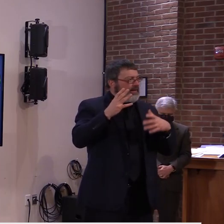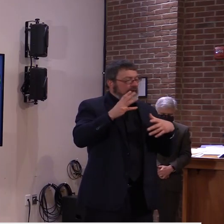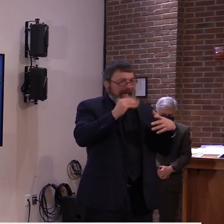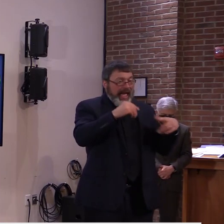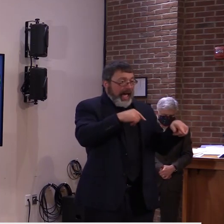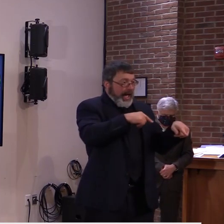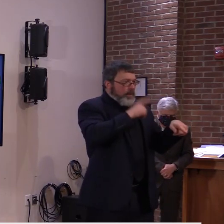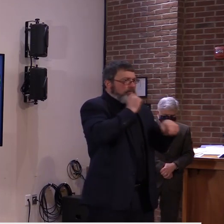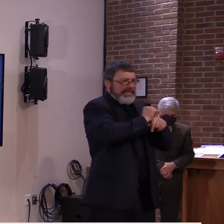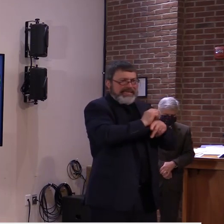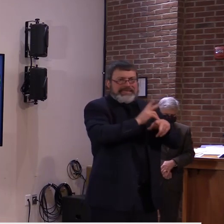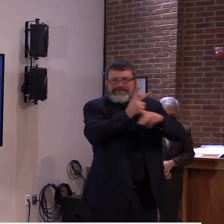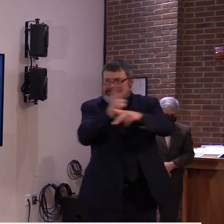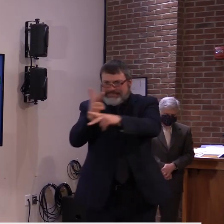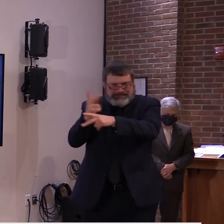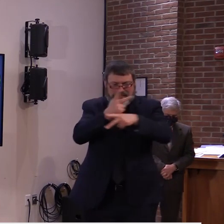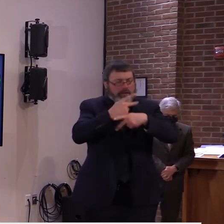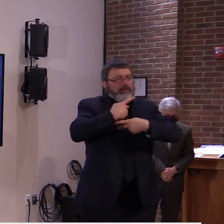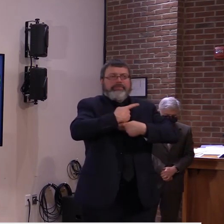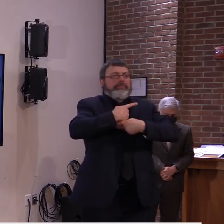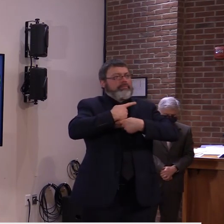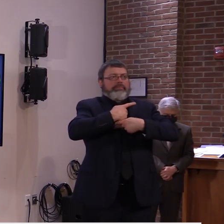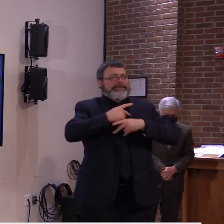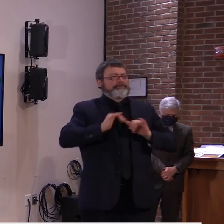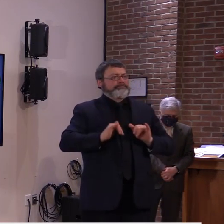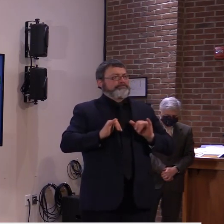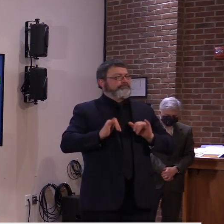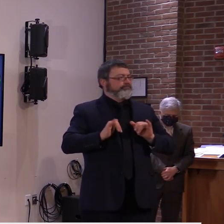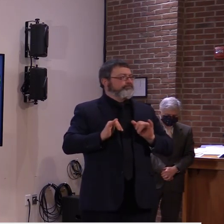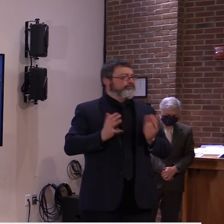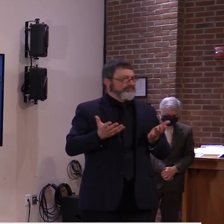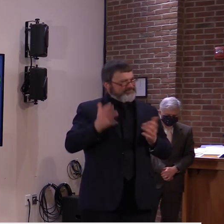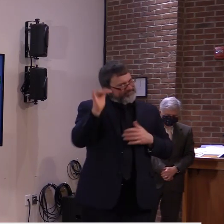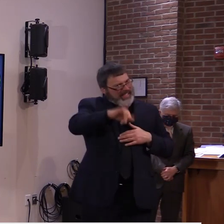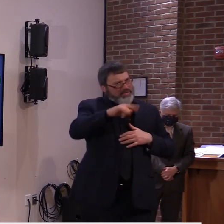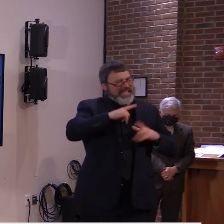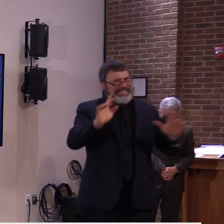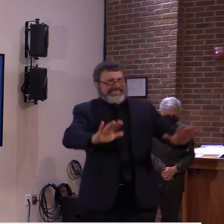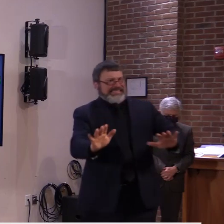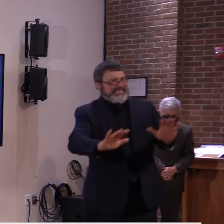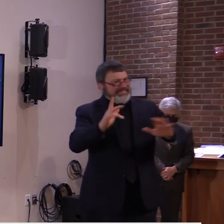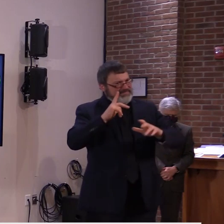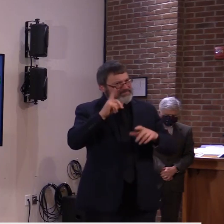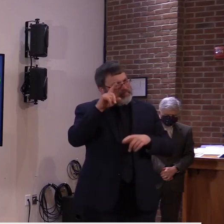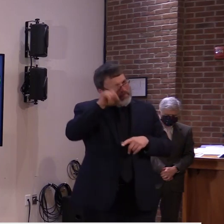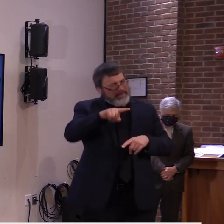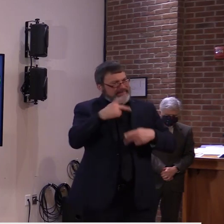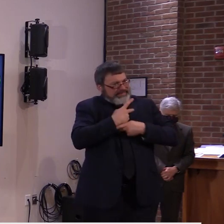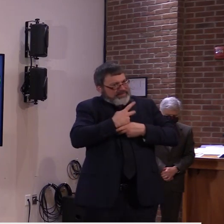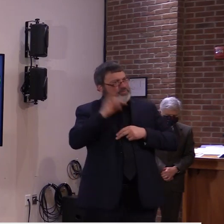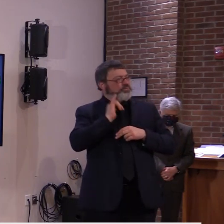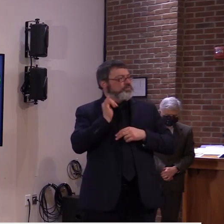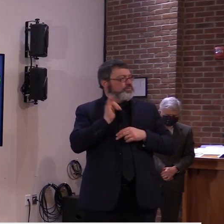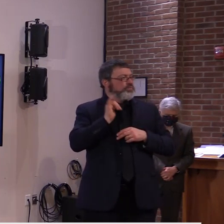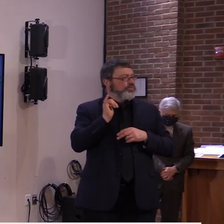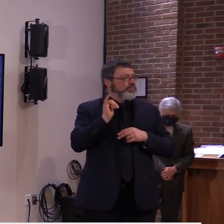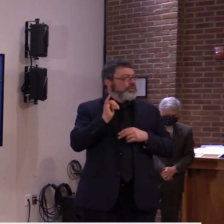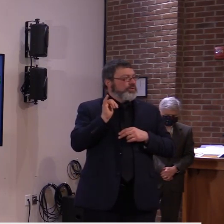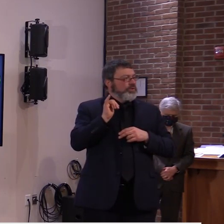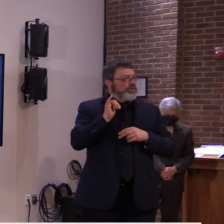not alone. From healthcare workers to grocery store employees to teachers, so many Vermonters have their own version of